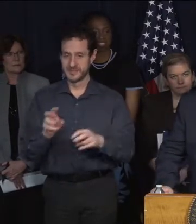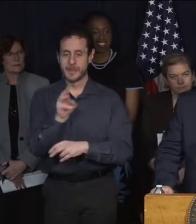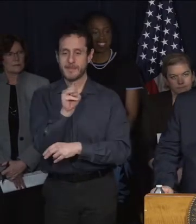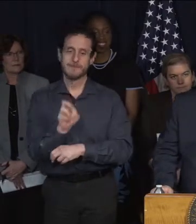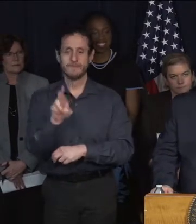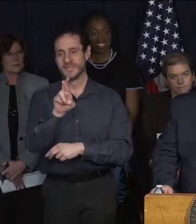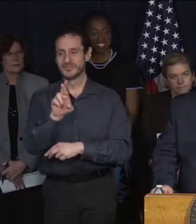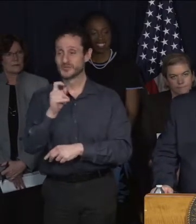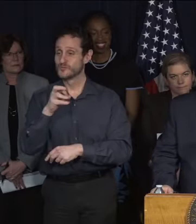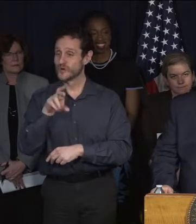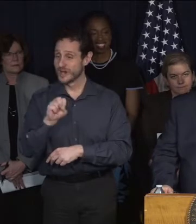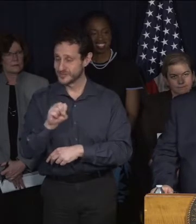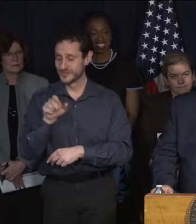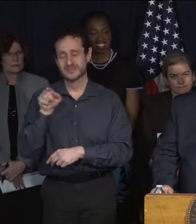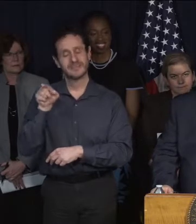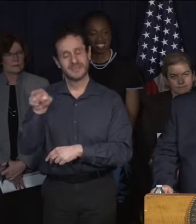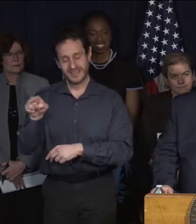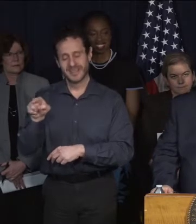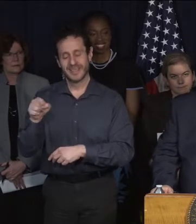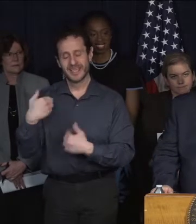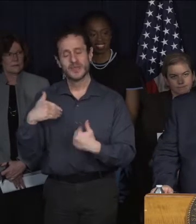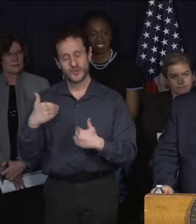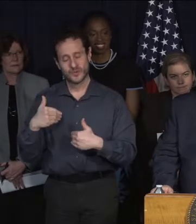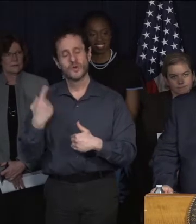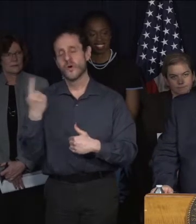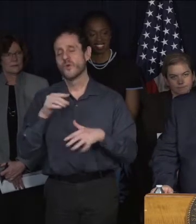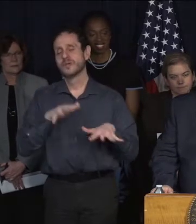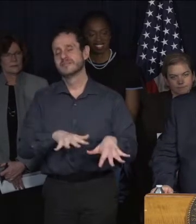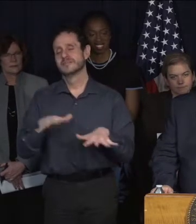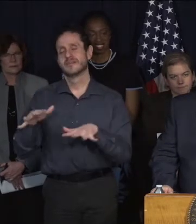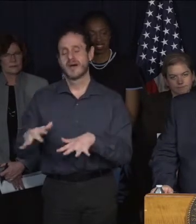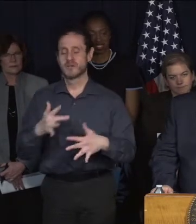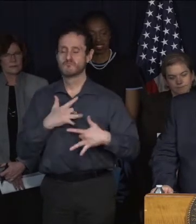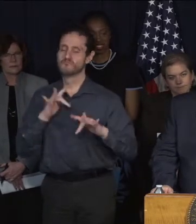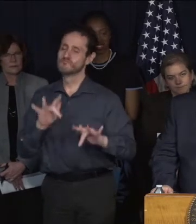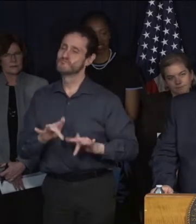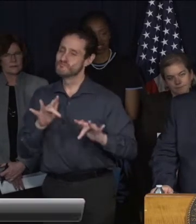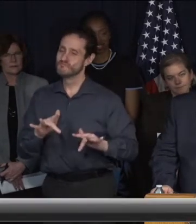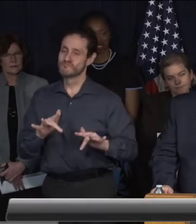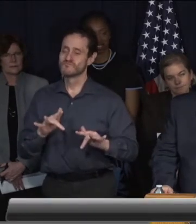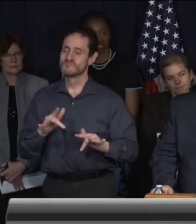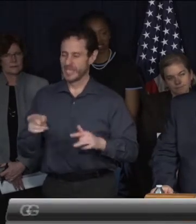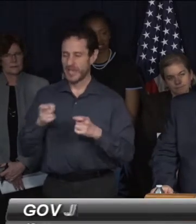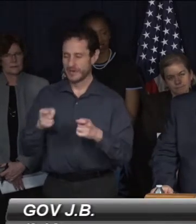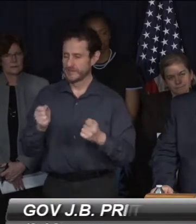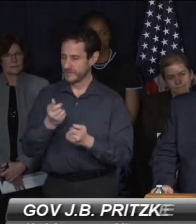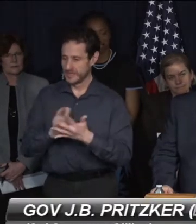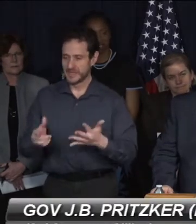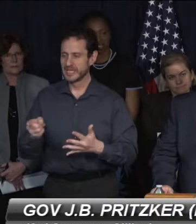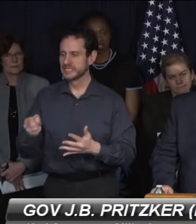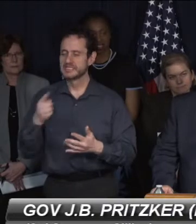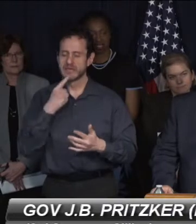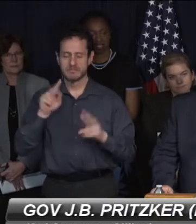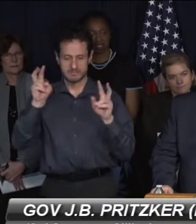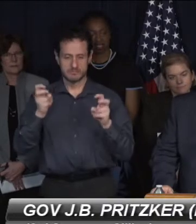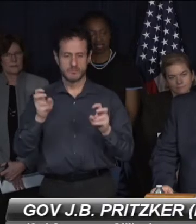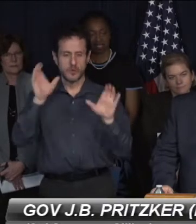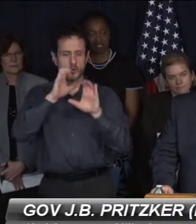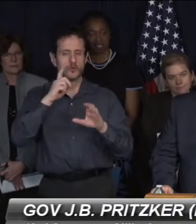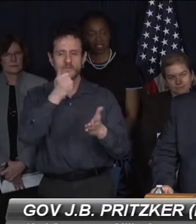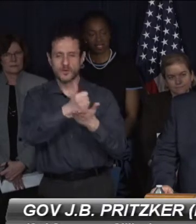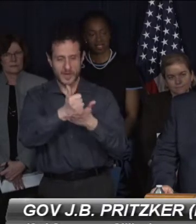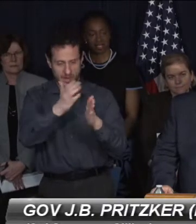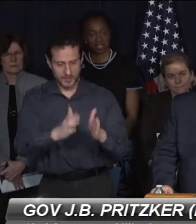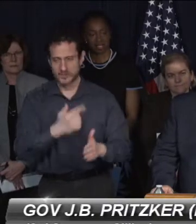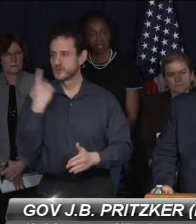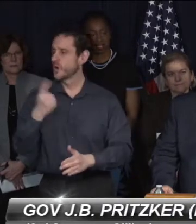who had a way of handling all things with a calm empathy. He said, "Look for helpers. There are